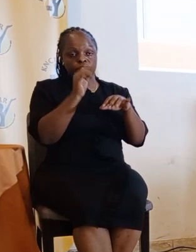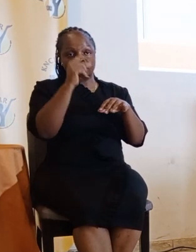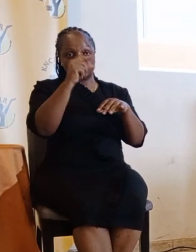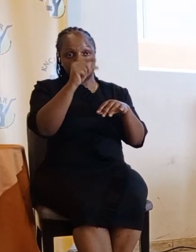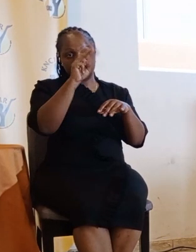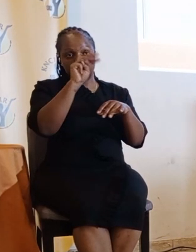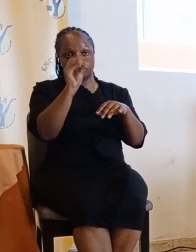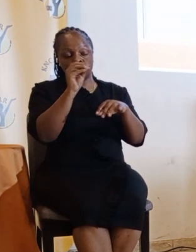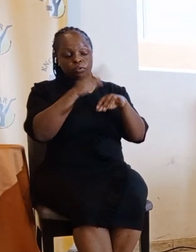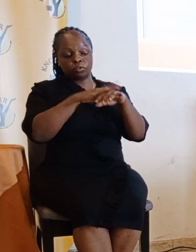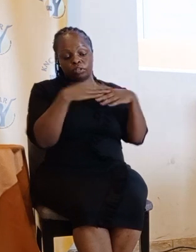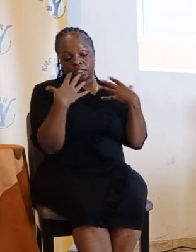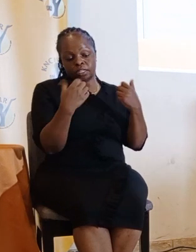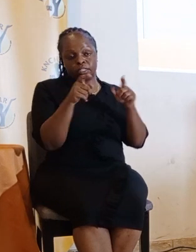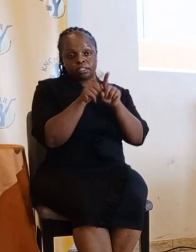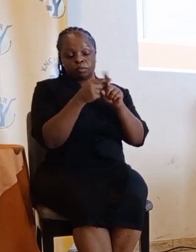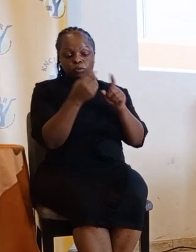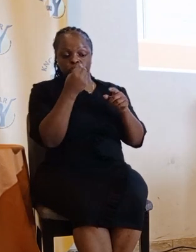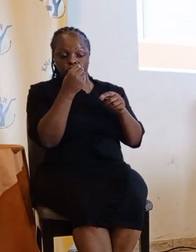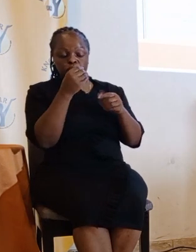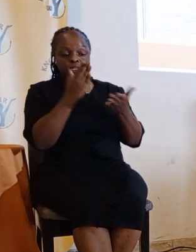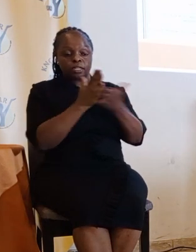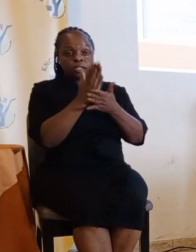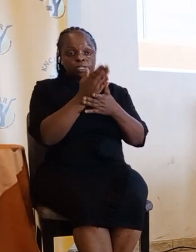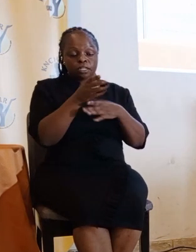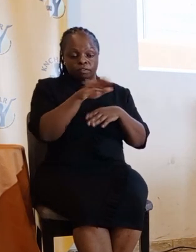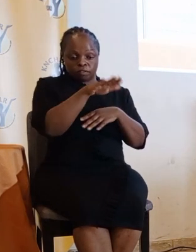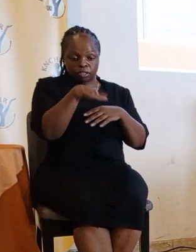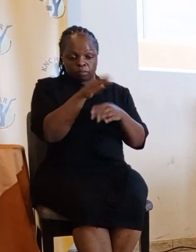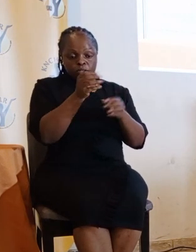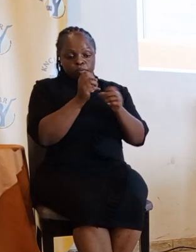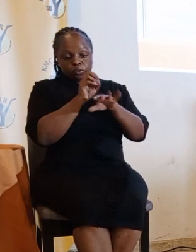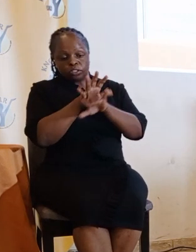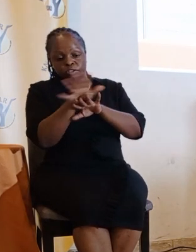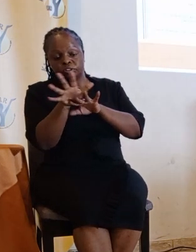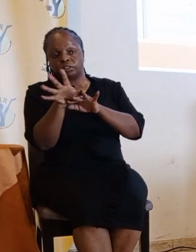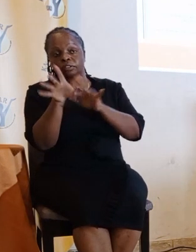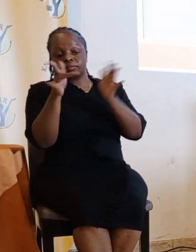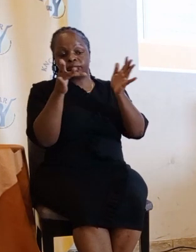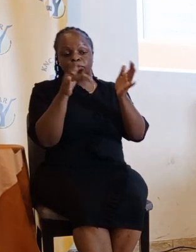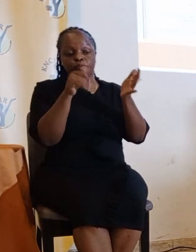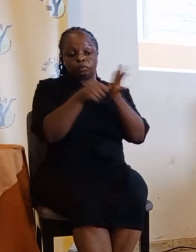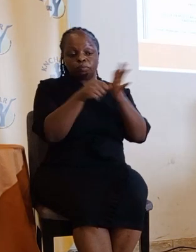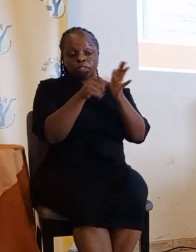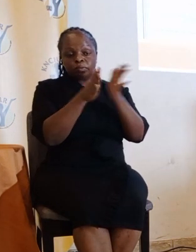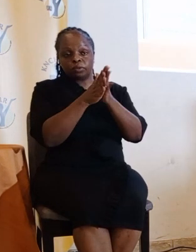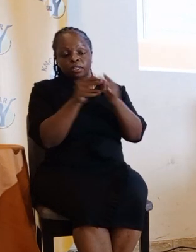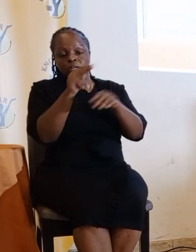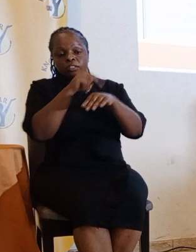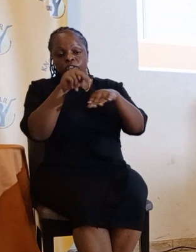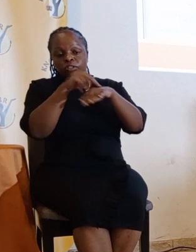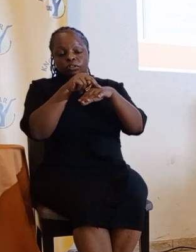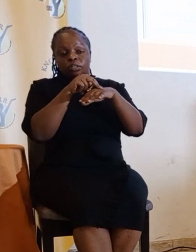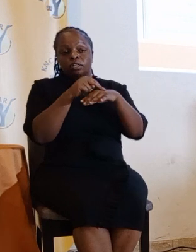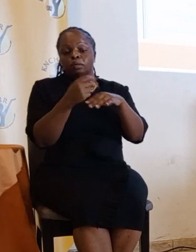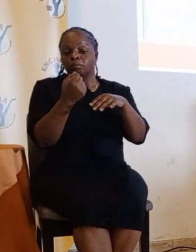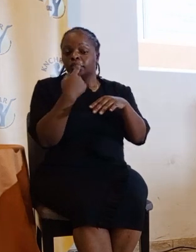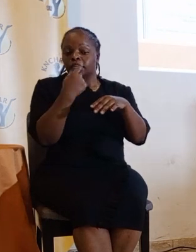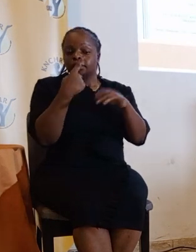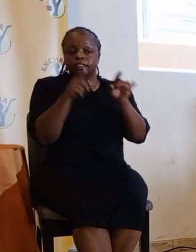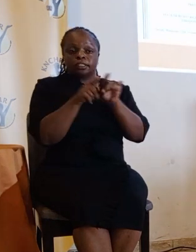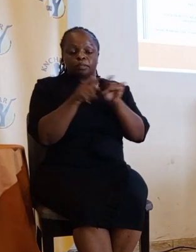health and consumer rights. Environmental pollution, interference with the local organic and natural breeds of plants and